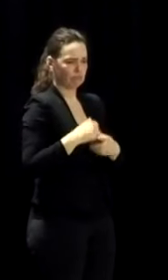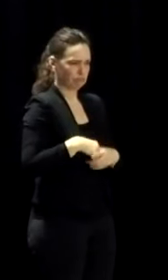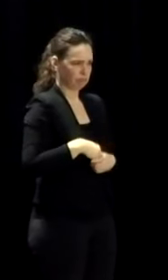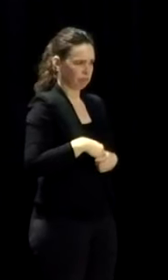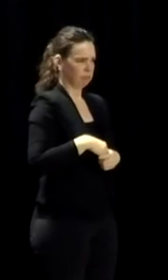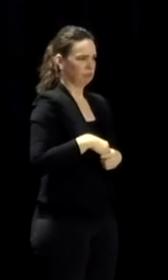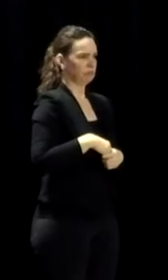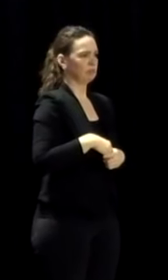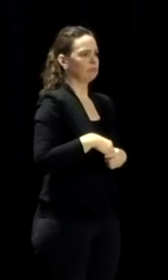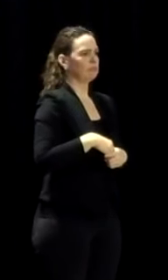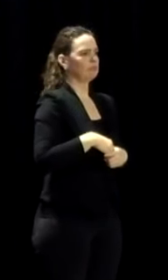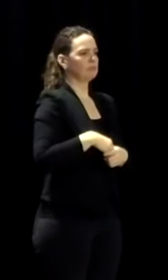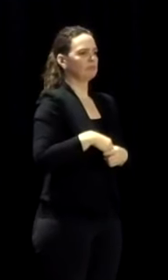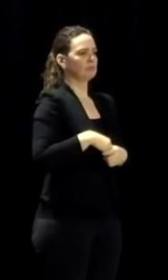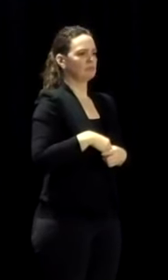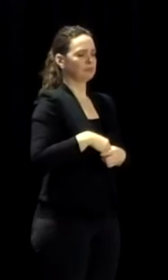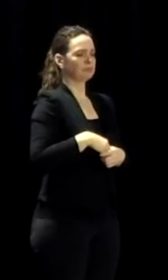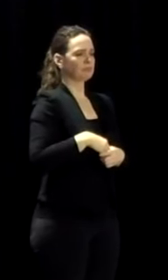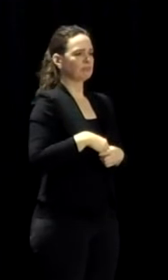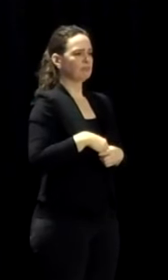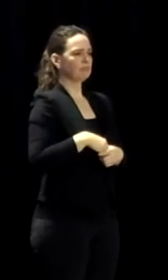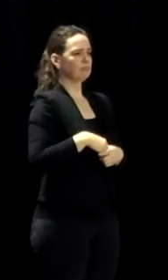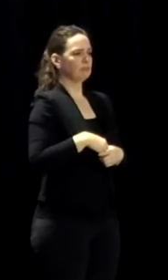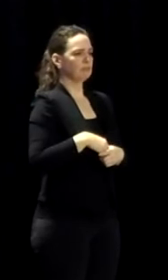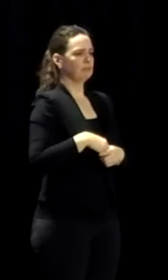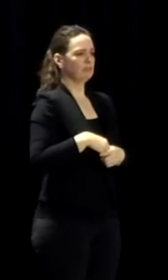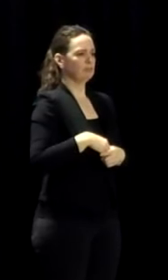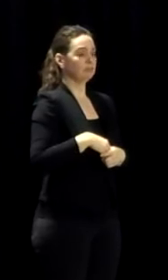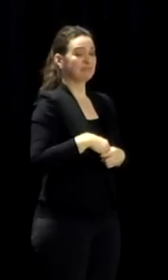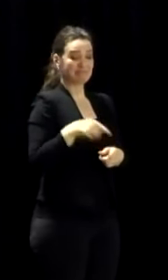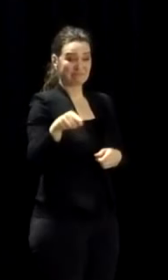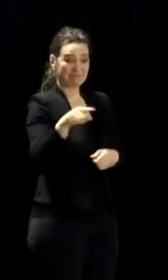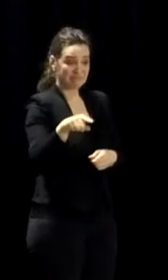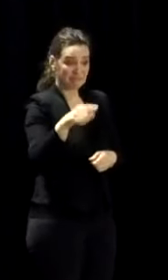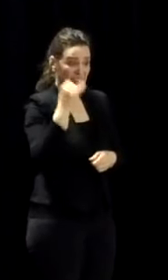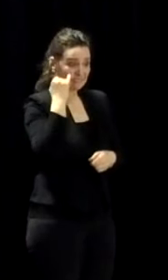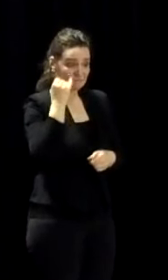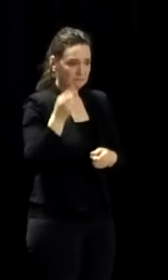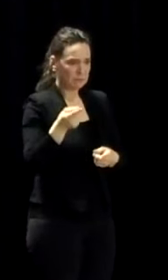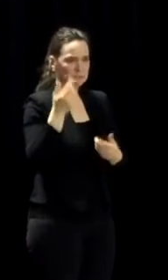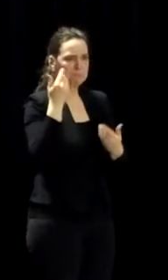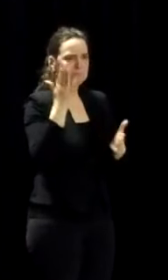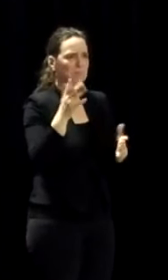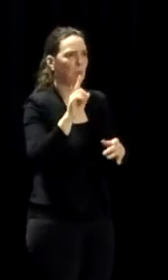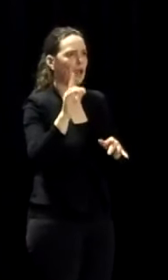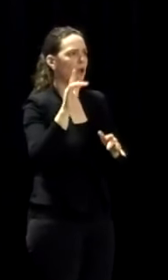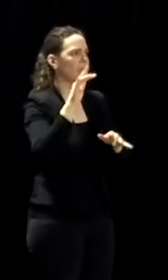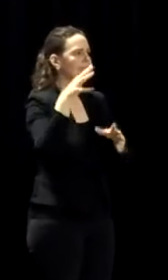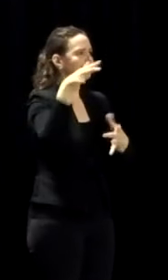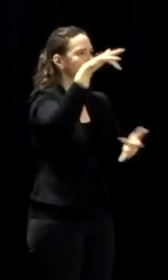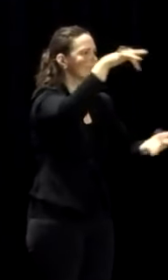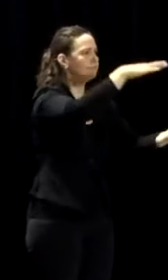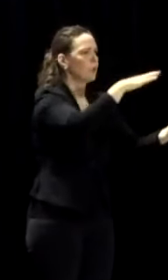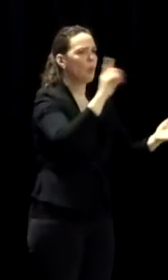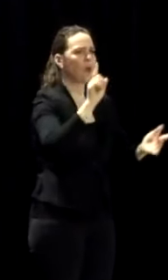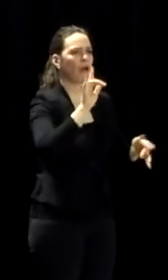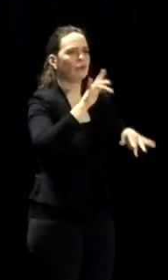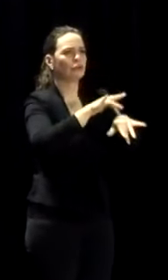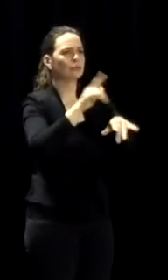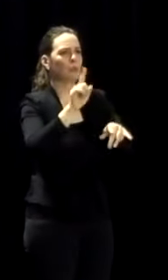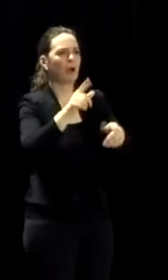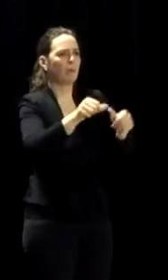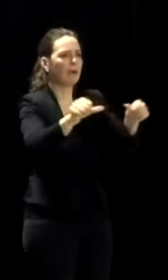help. When we do have a gap or there's a period of time where we don't know, or there's a question if we don't know who this person has